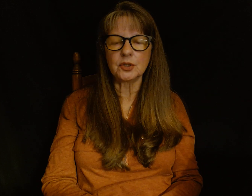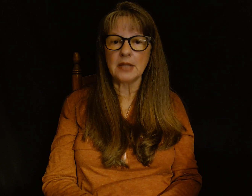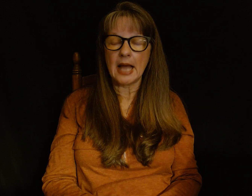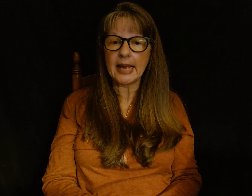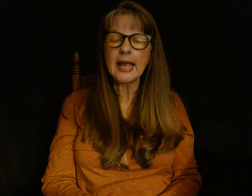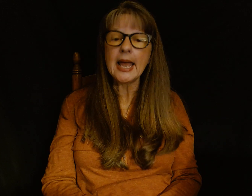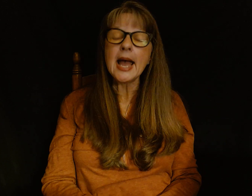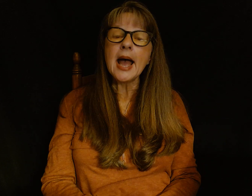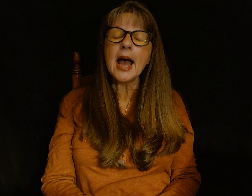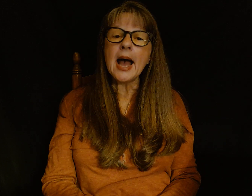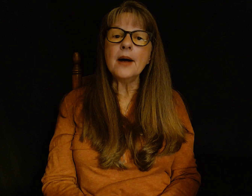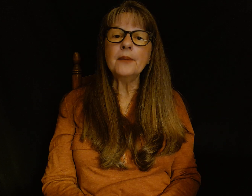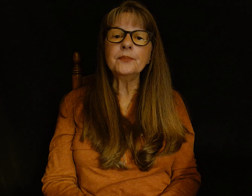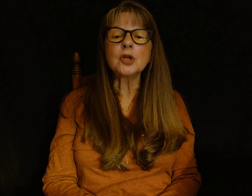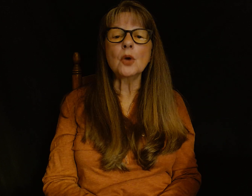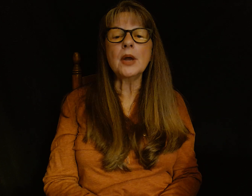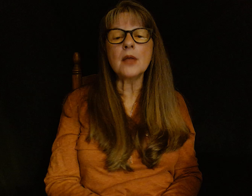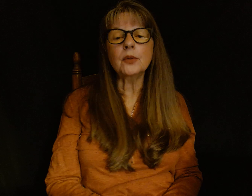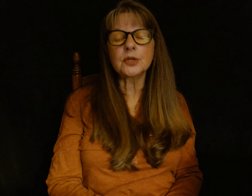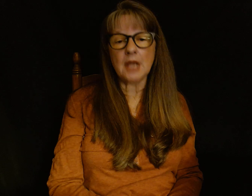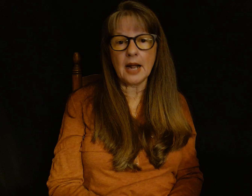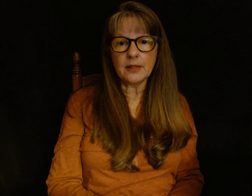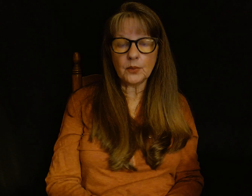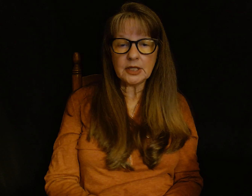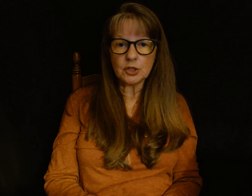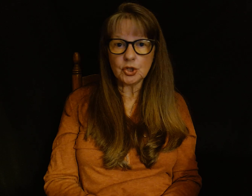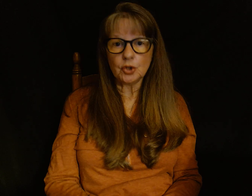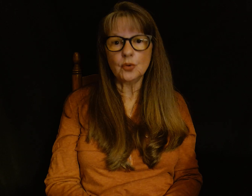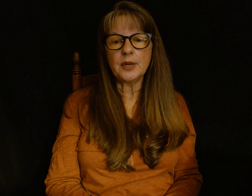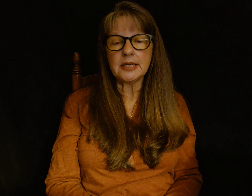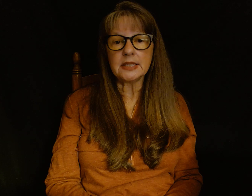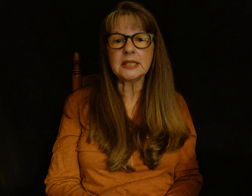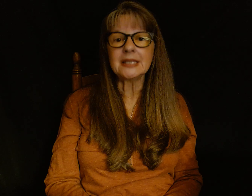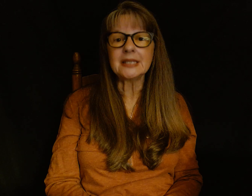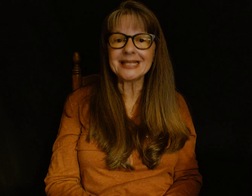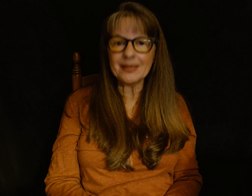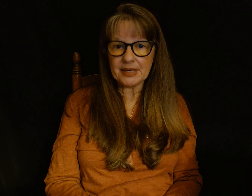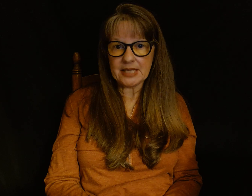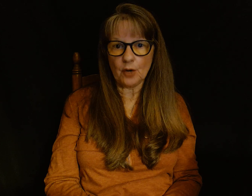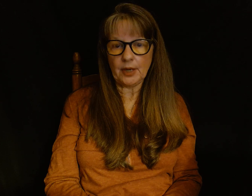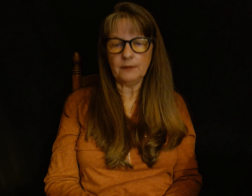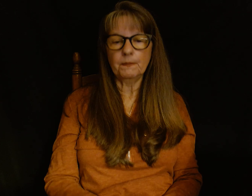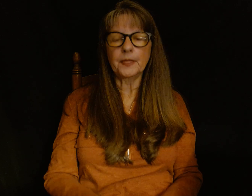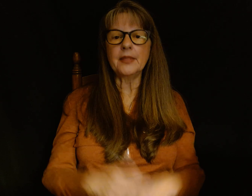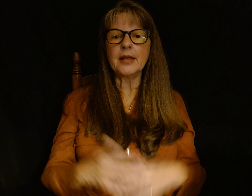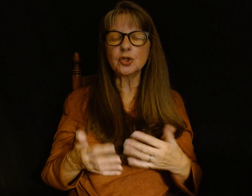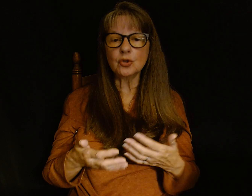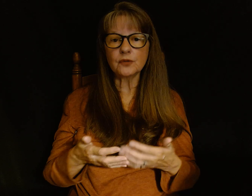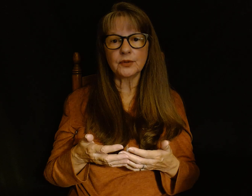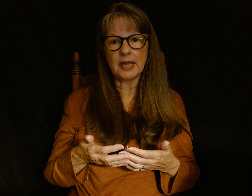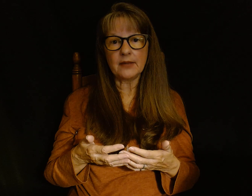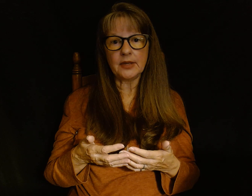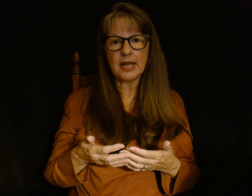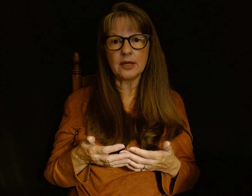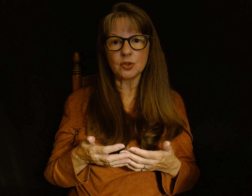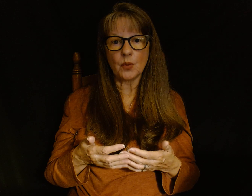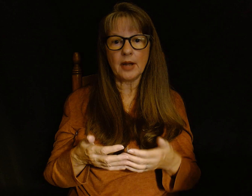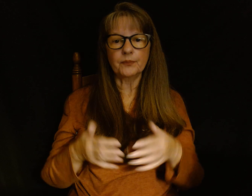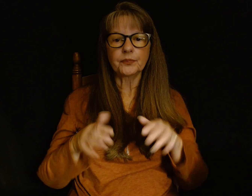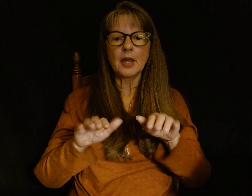July. So another sign that we can do is cemetery, and that's used for Day of the Dead as well, because